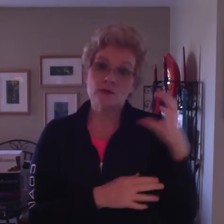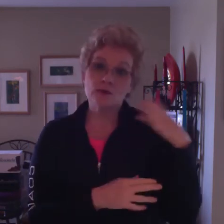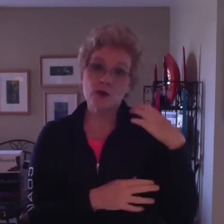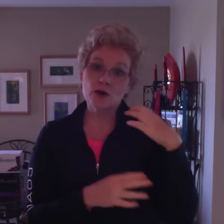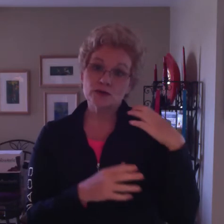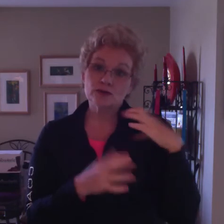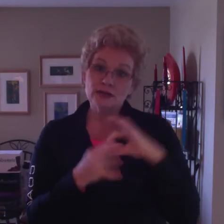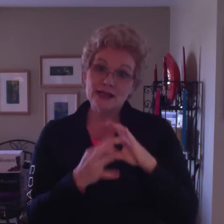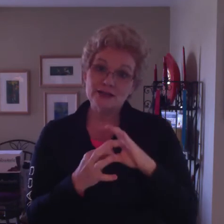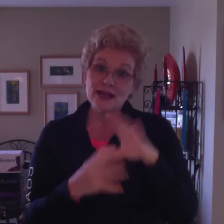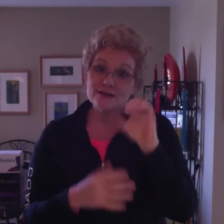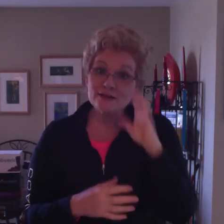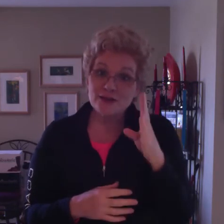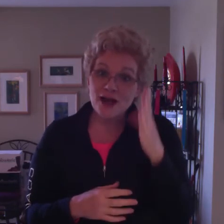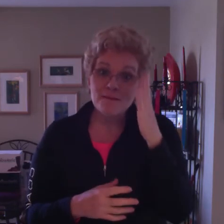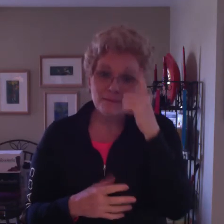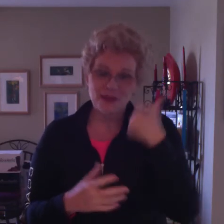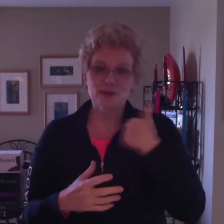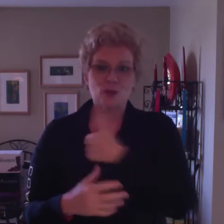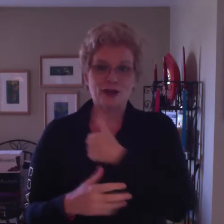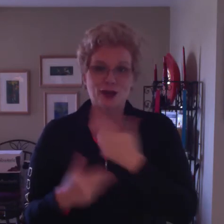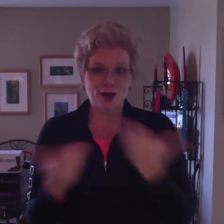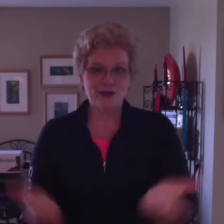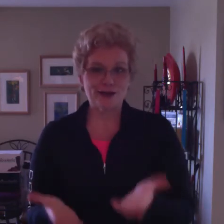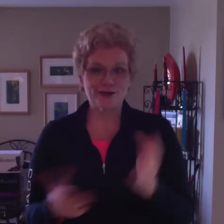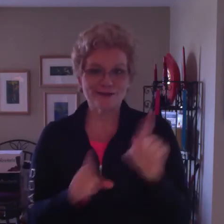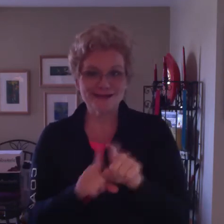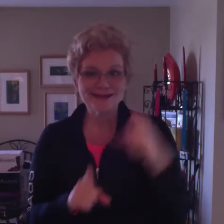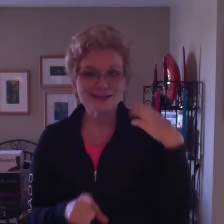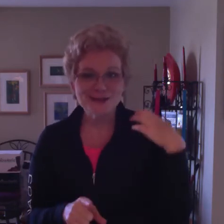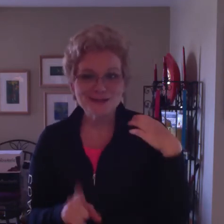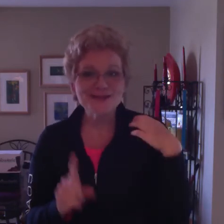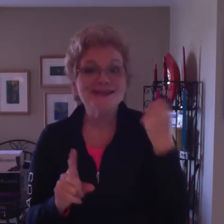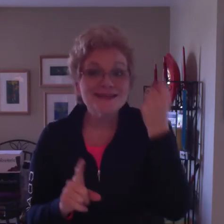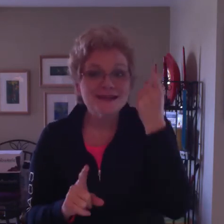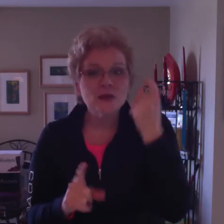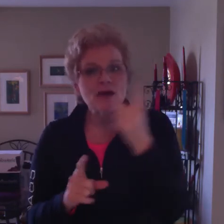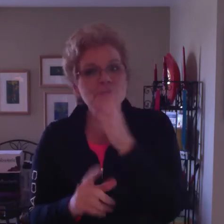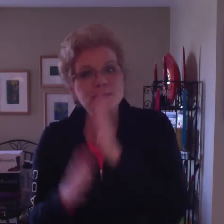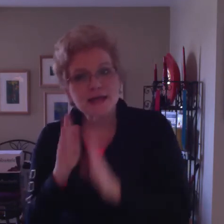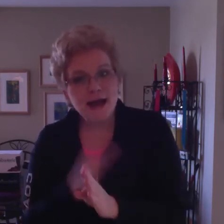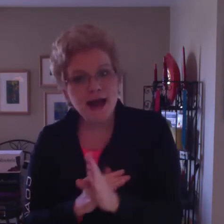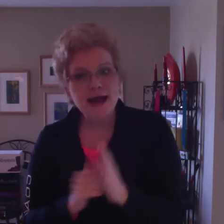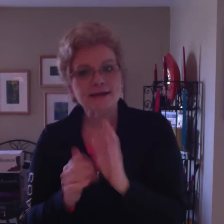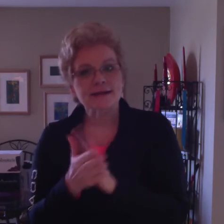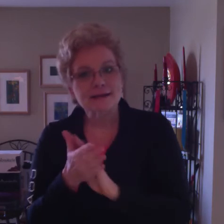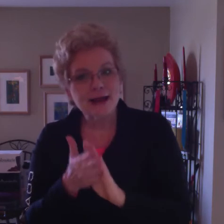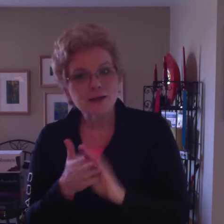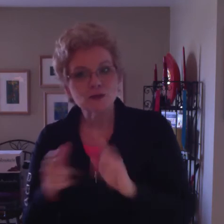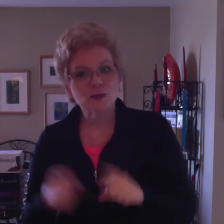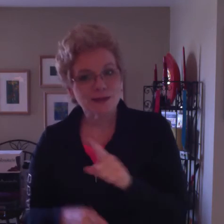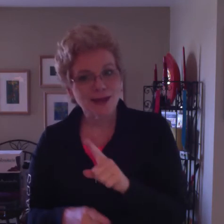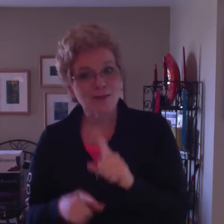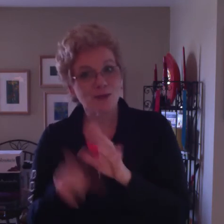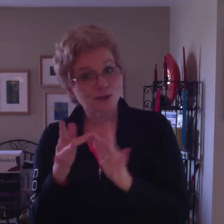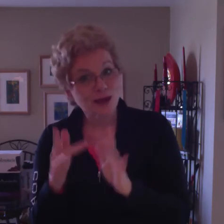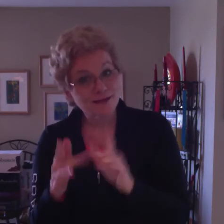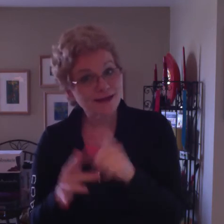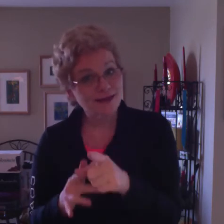job because we're coaches. Now, we still need to be as kind as you would be, and I'm sure you would be, when you reach out to them. But the best way to reach out